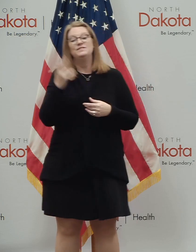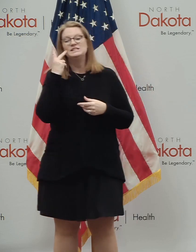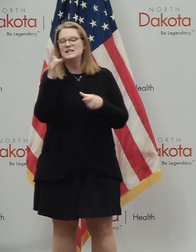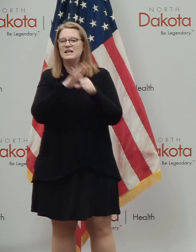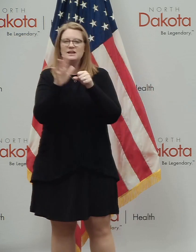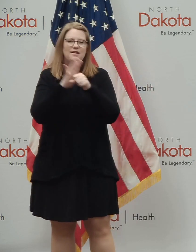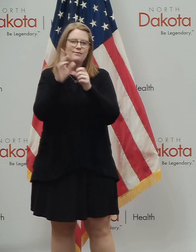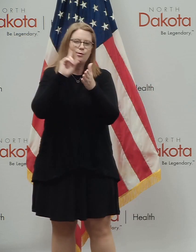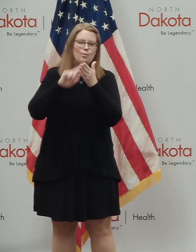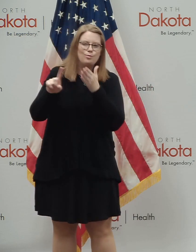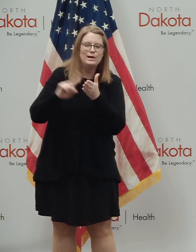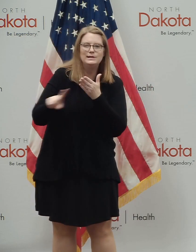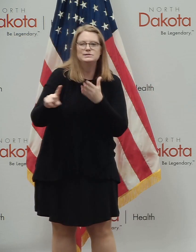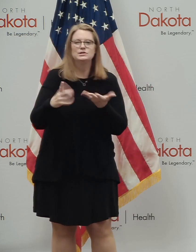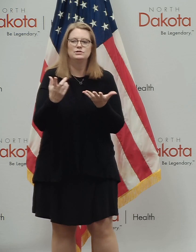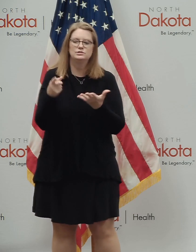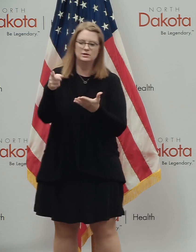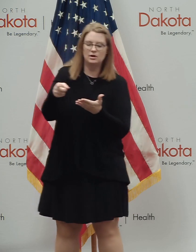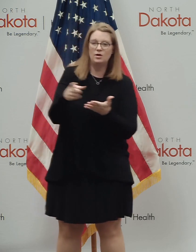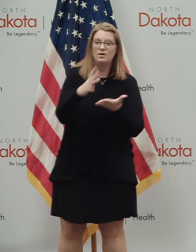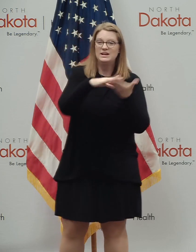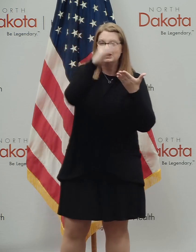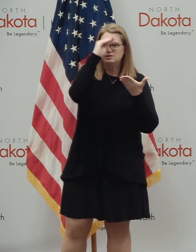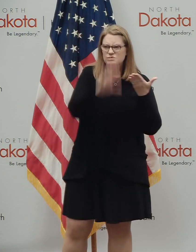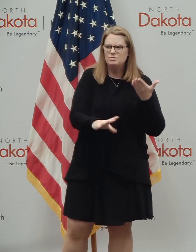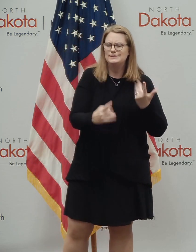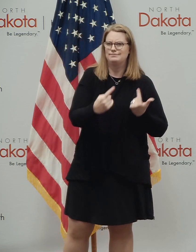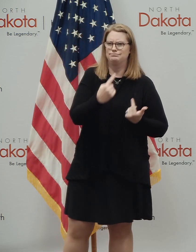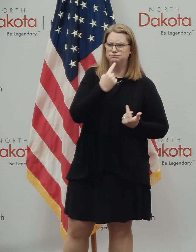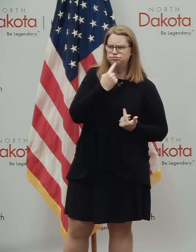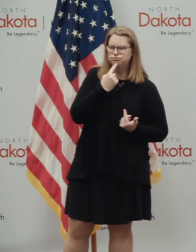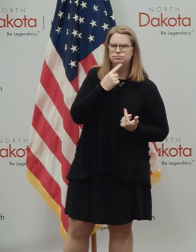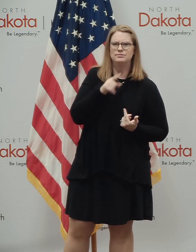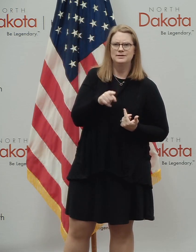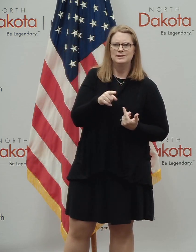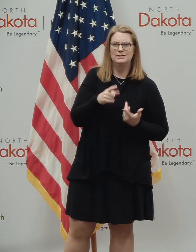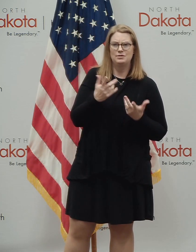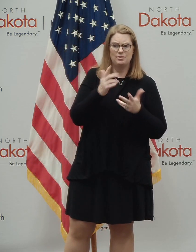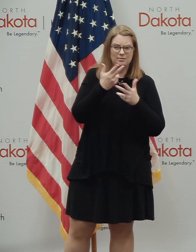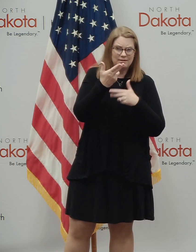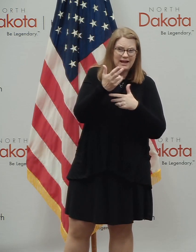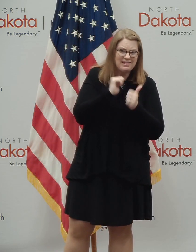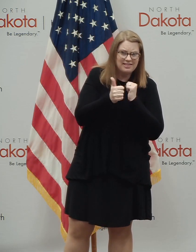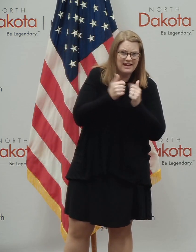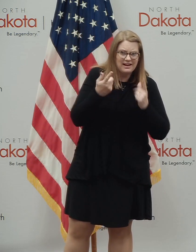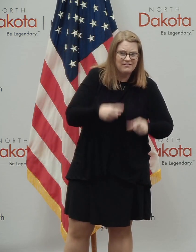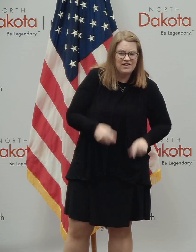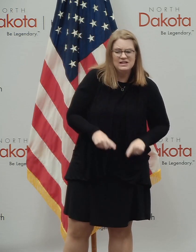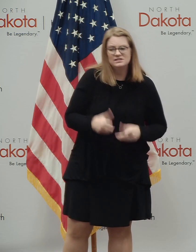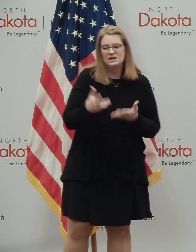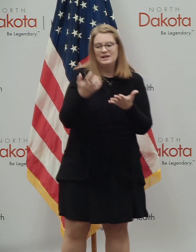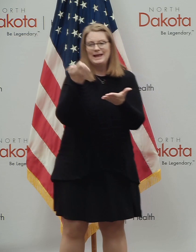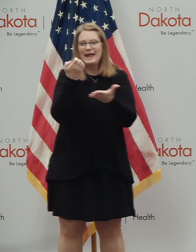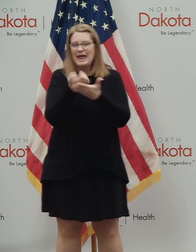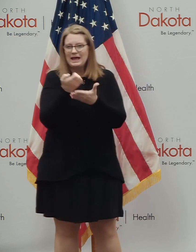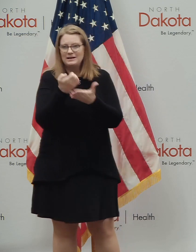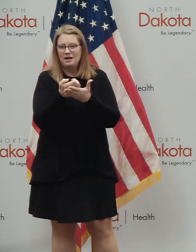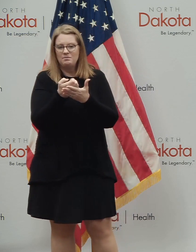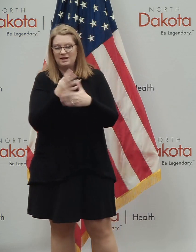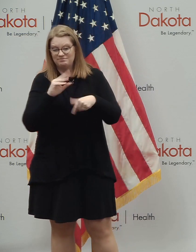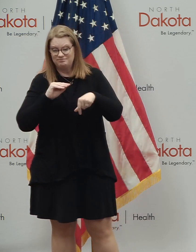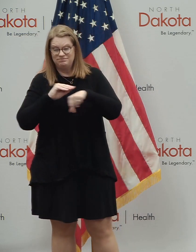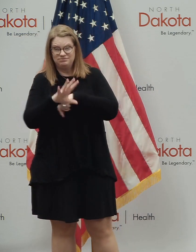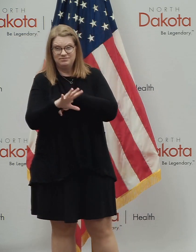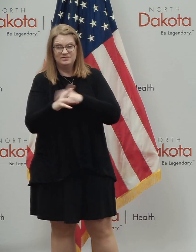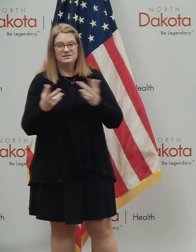enough students who've been heartbreakingly missing out on either school or athletic events. We've seen enough economic impact